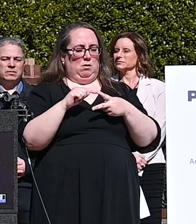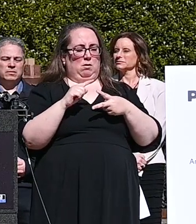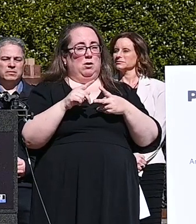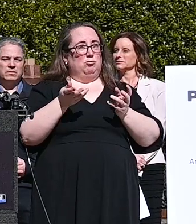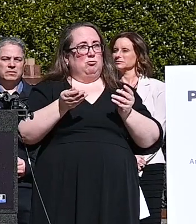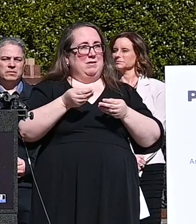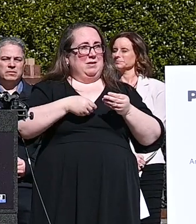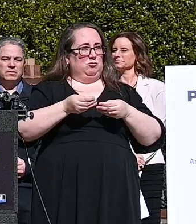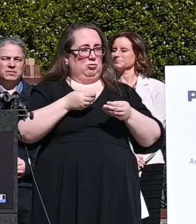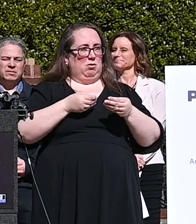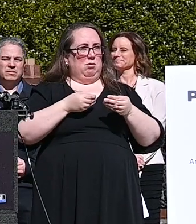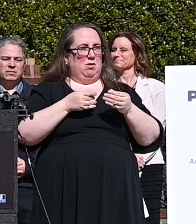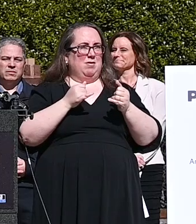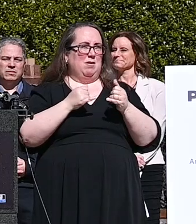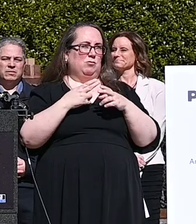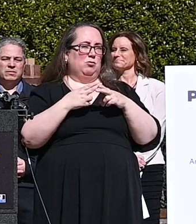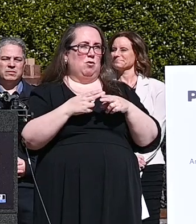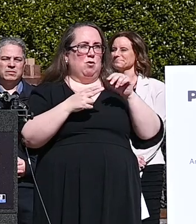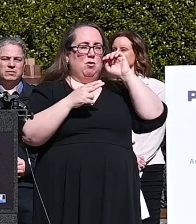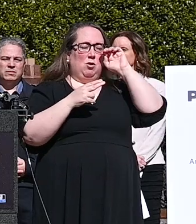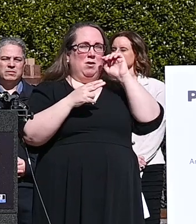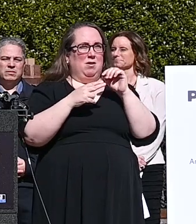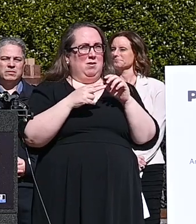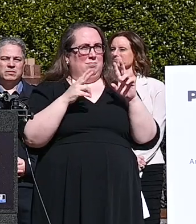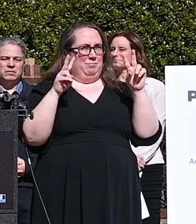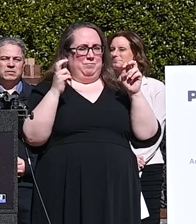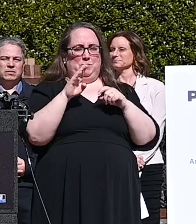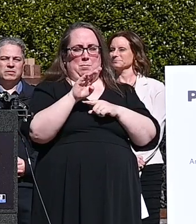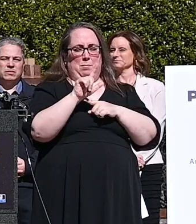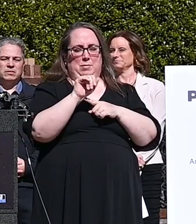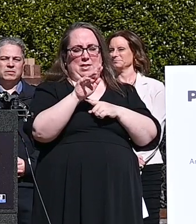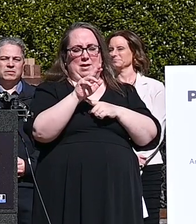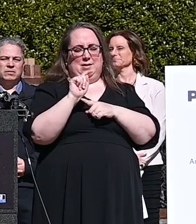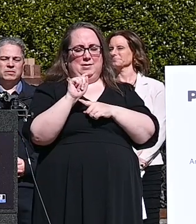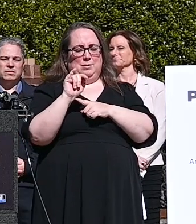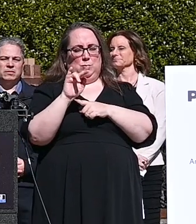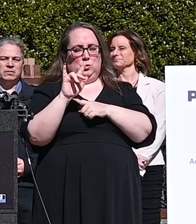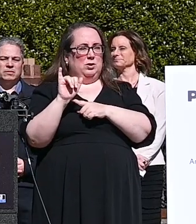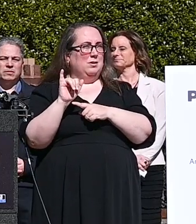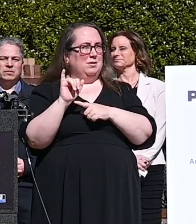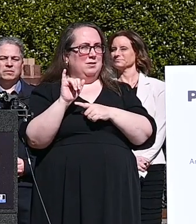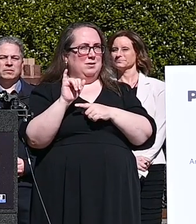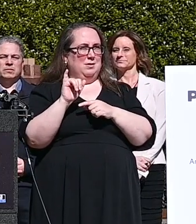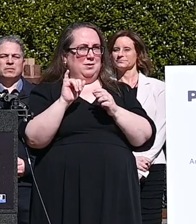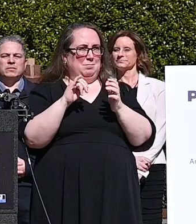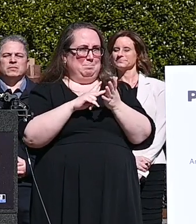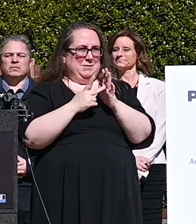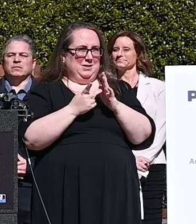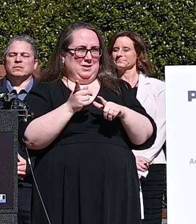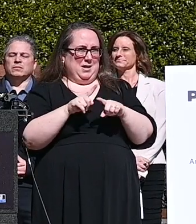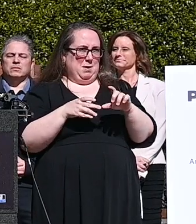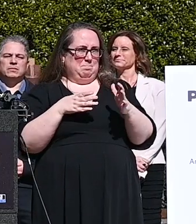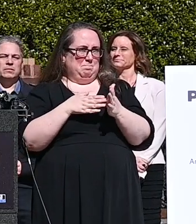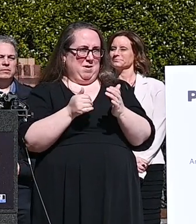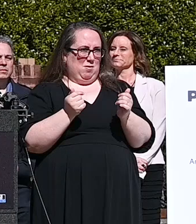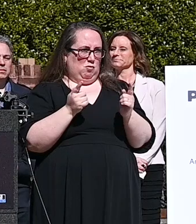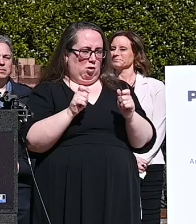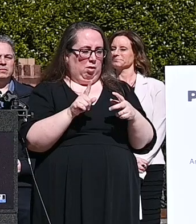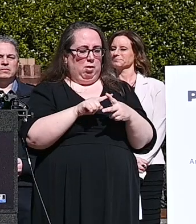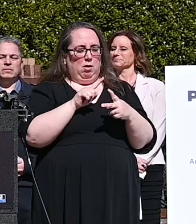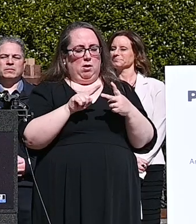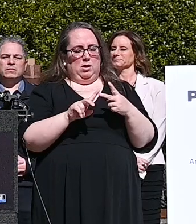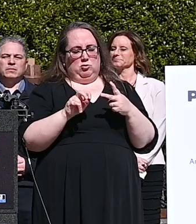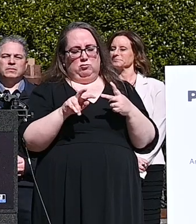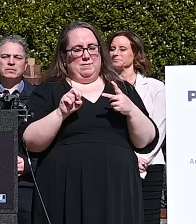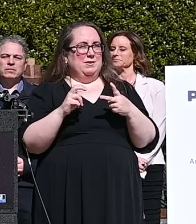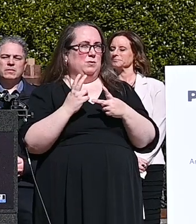Transactional immunity, which is referred to as blanket immunity, protects against prosecution entirely. Derivative use